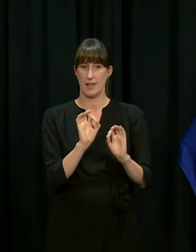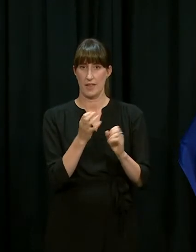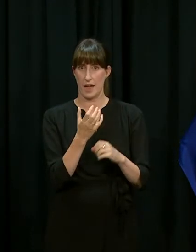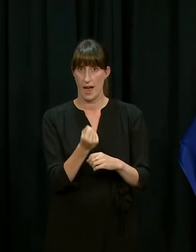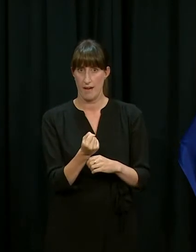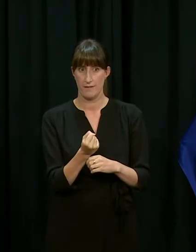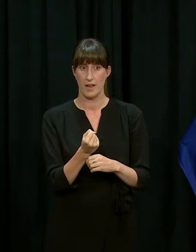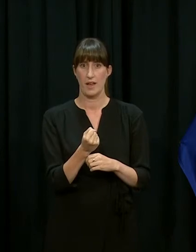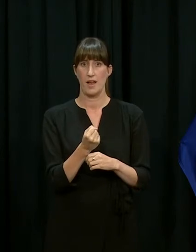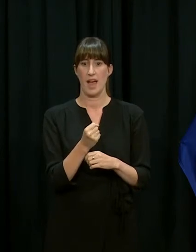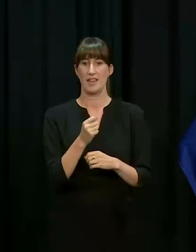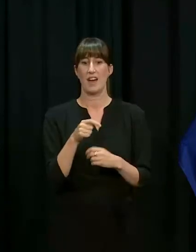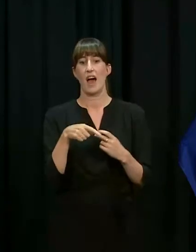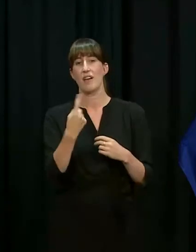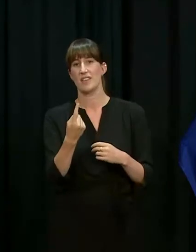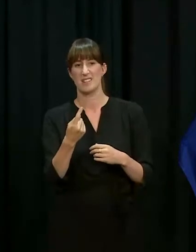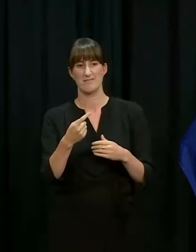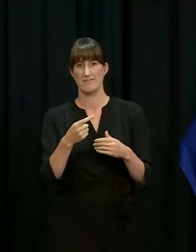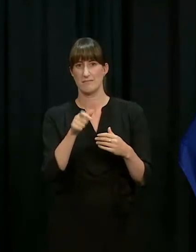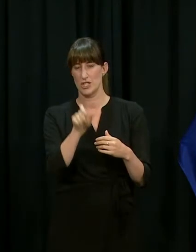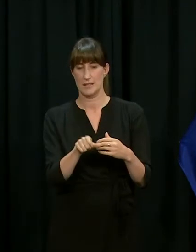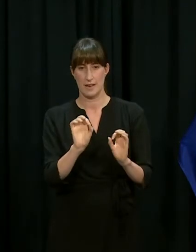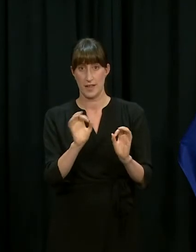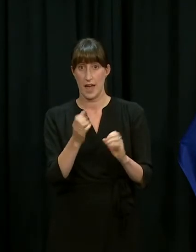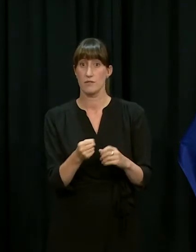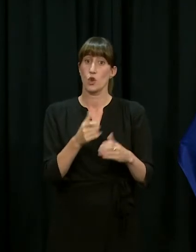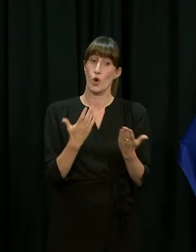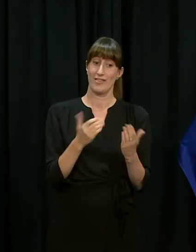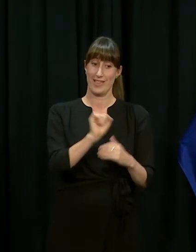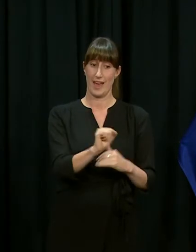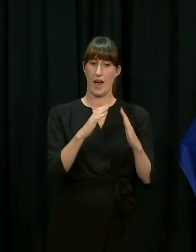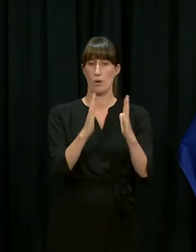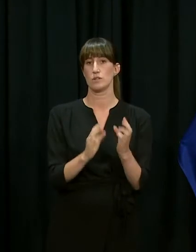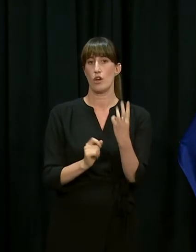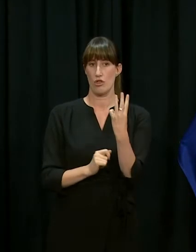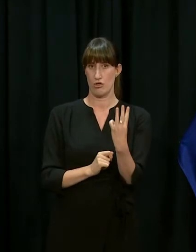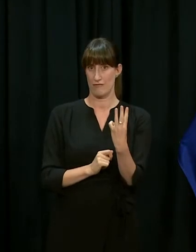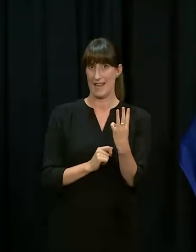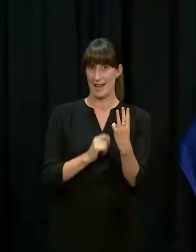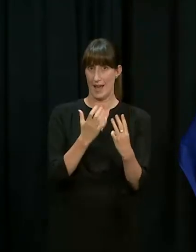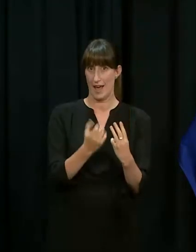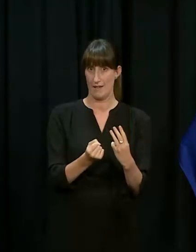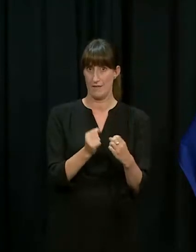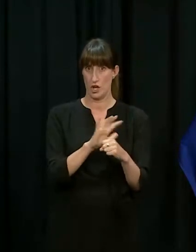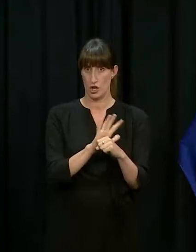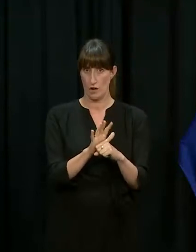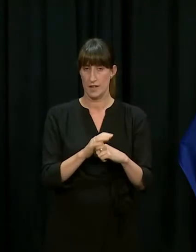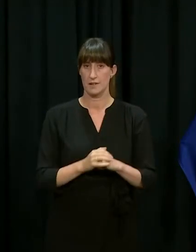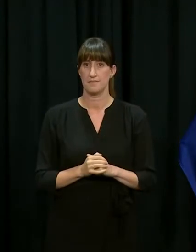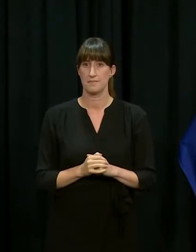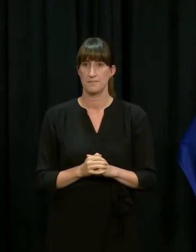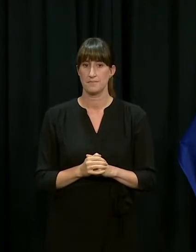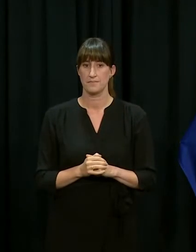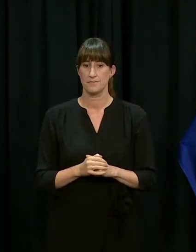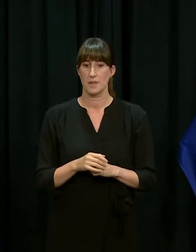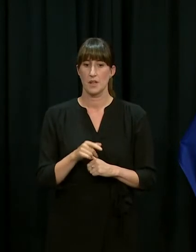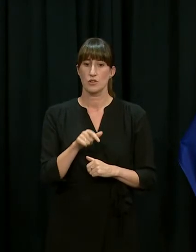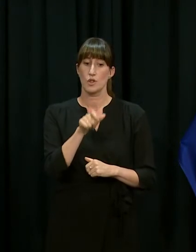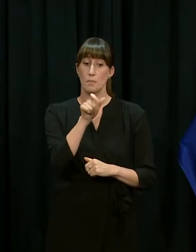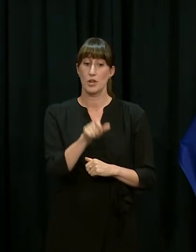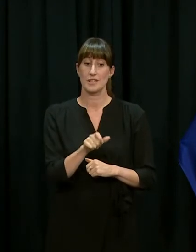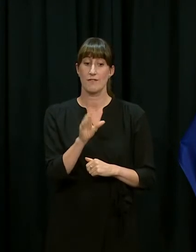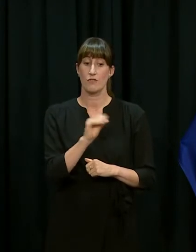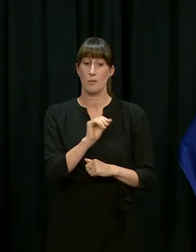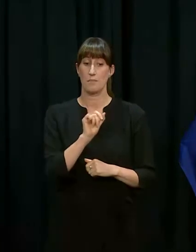of any additional locations of interest is underway, and I should point out that the latest positive test of a member of this household,